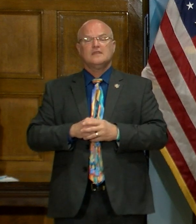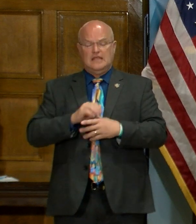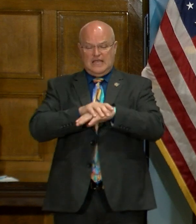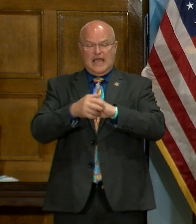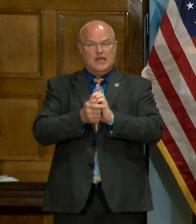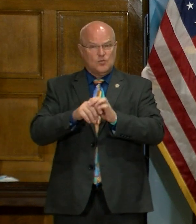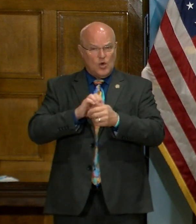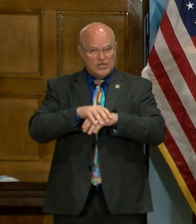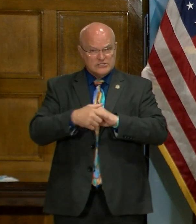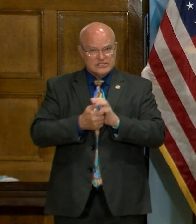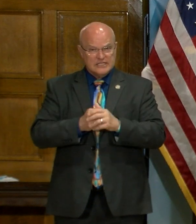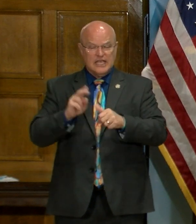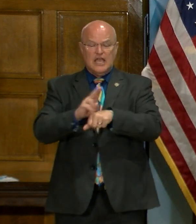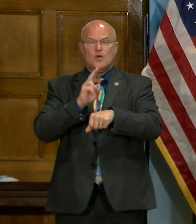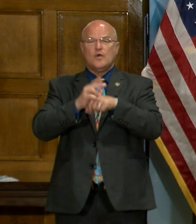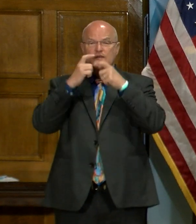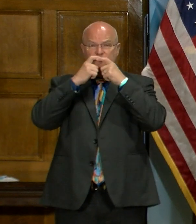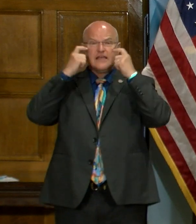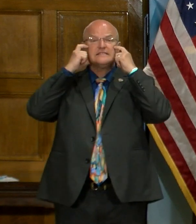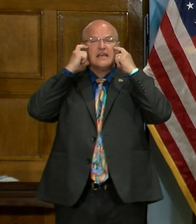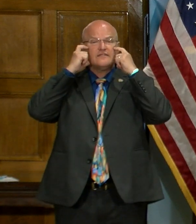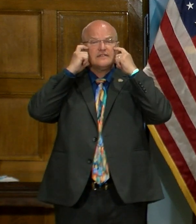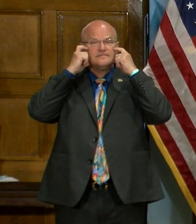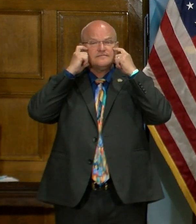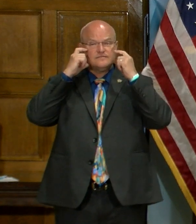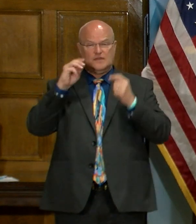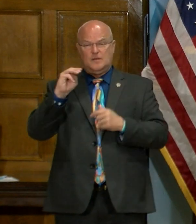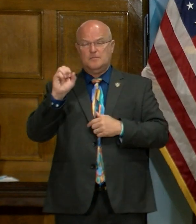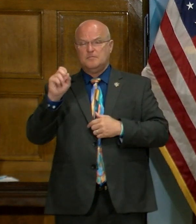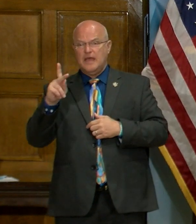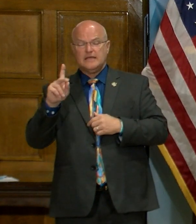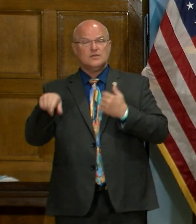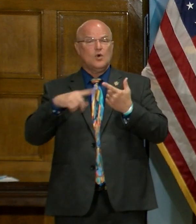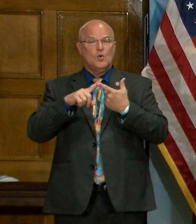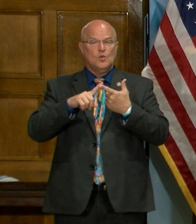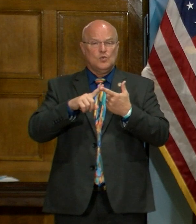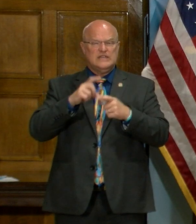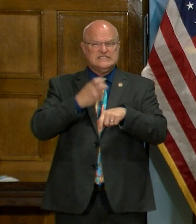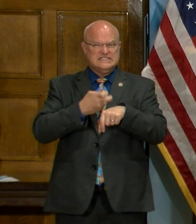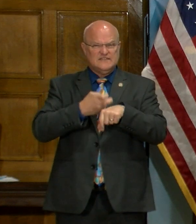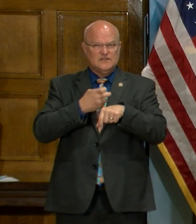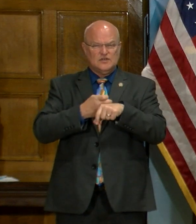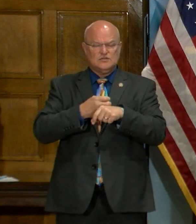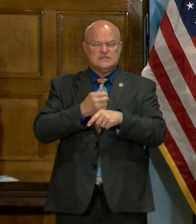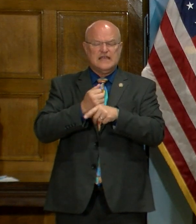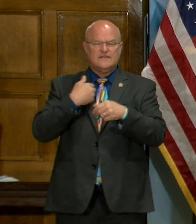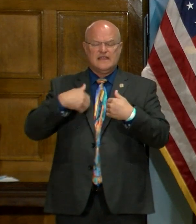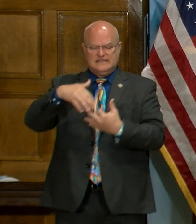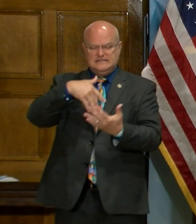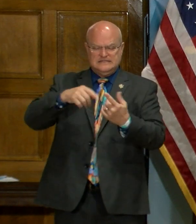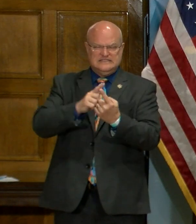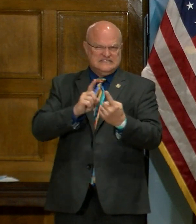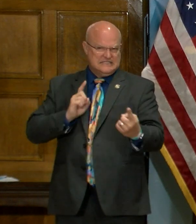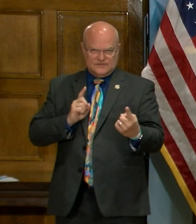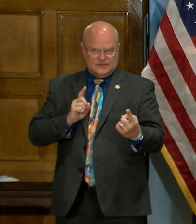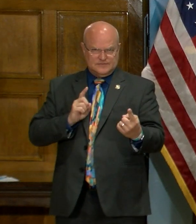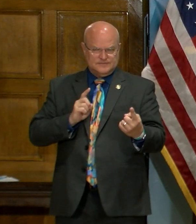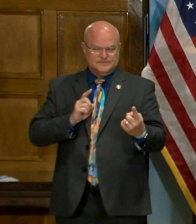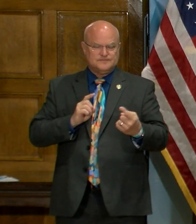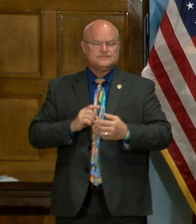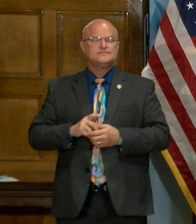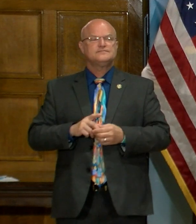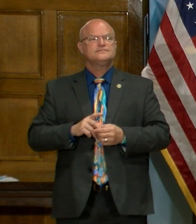hand washing, and wearing a face covering or mask, especially when it's difficult to maintain that 6 feet of